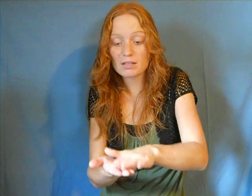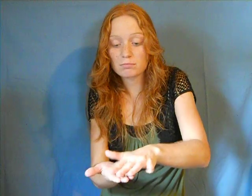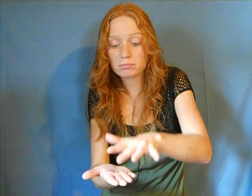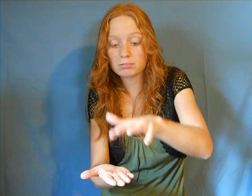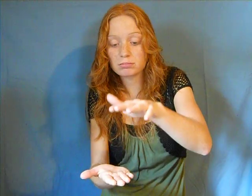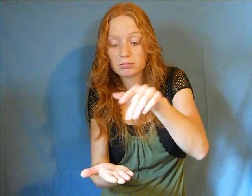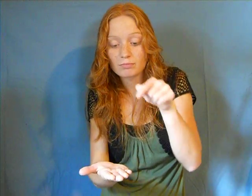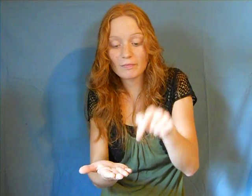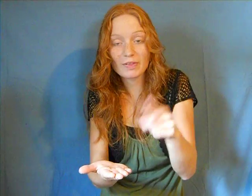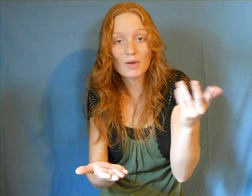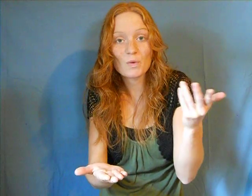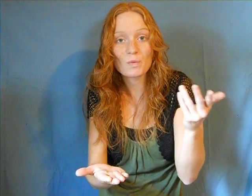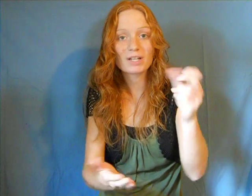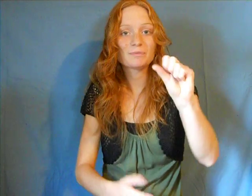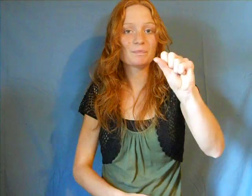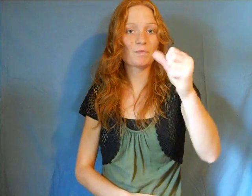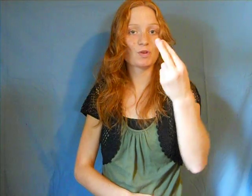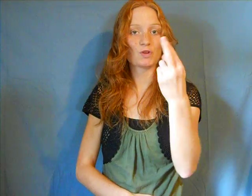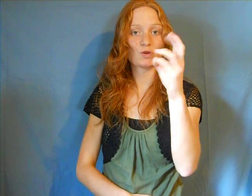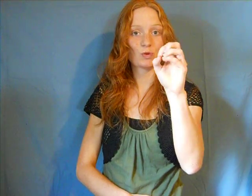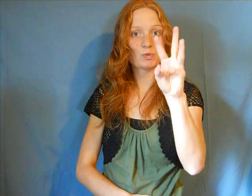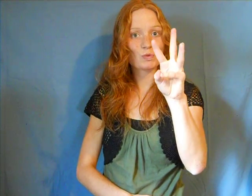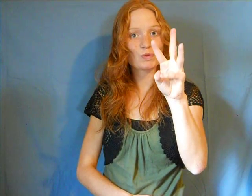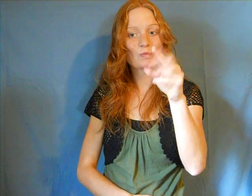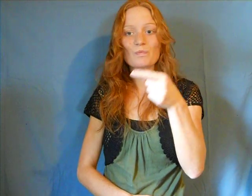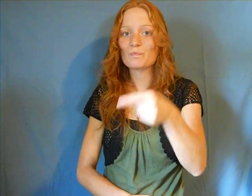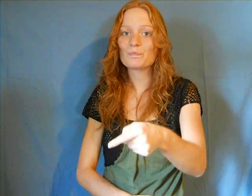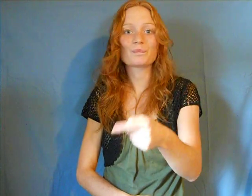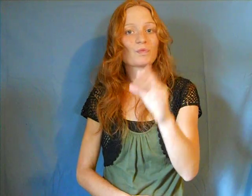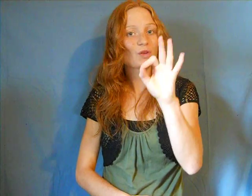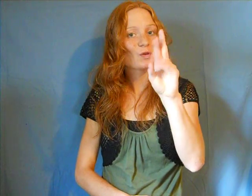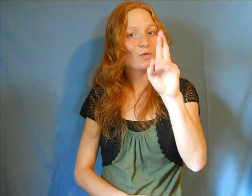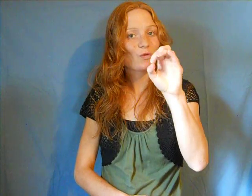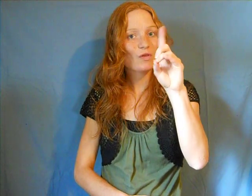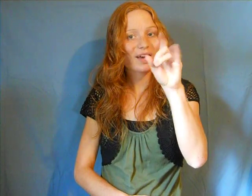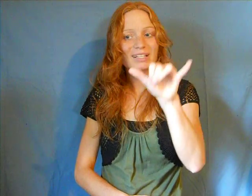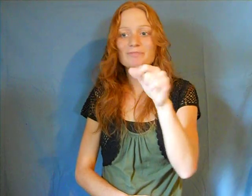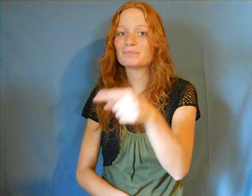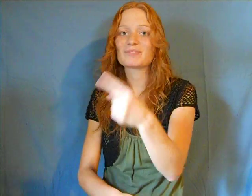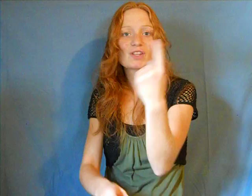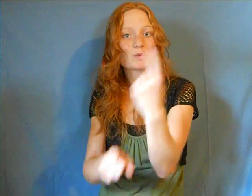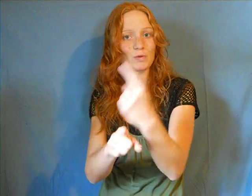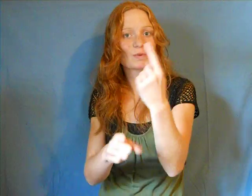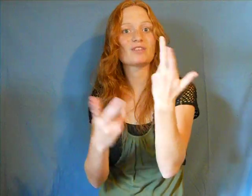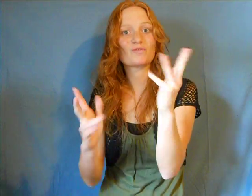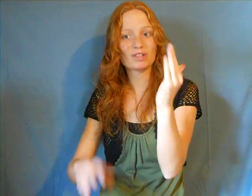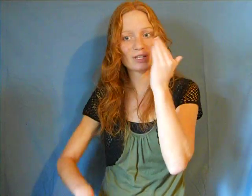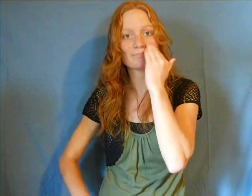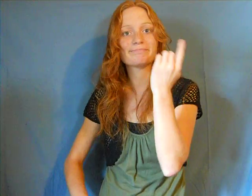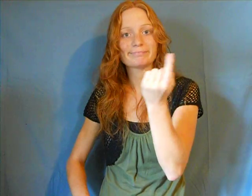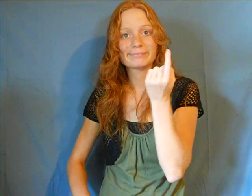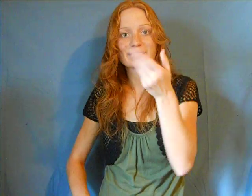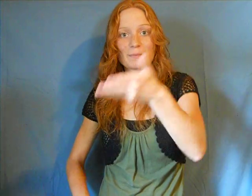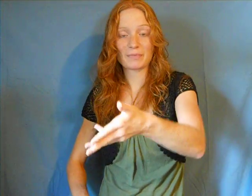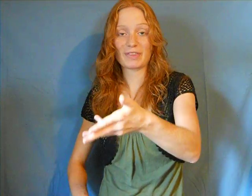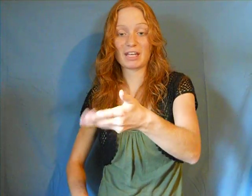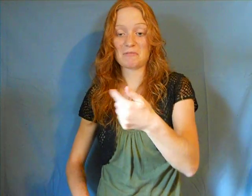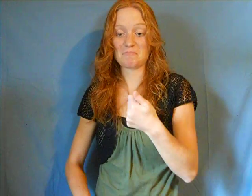whole time. It had been in there burrowing through the grass and eating roots. And he knew it was there, and we didn't believe him. And he grabbed it up and ran around the yard with